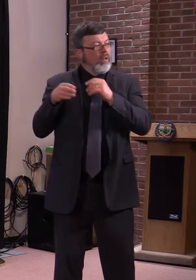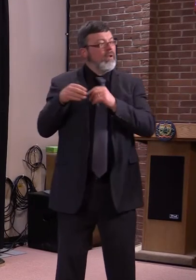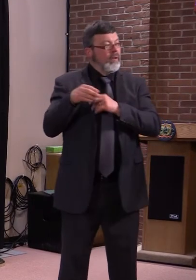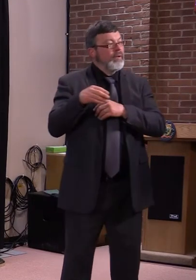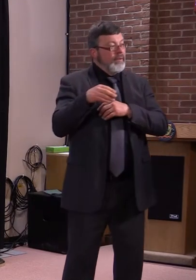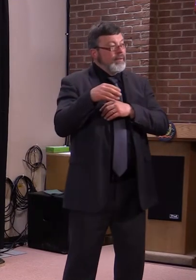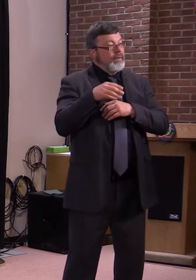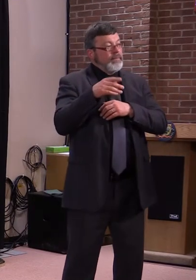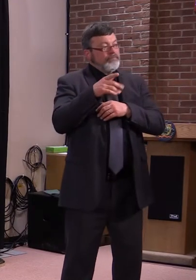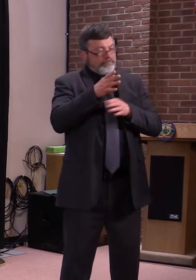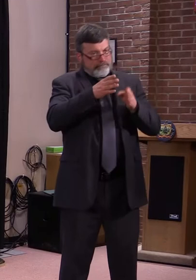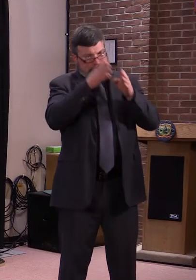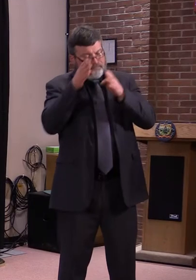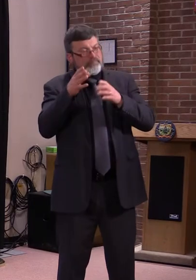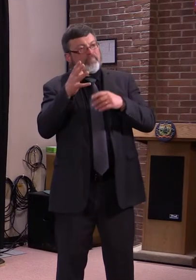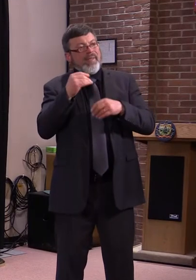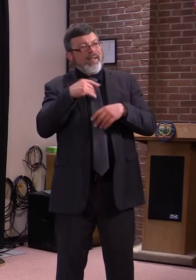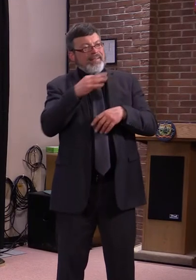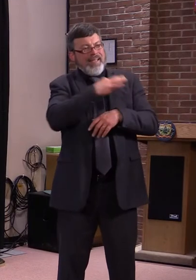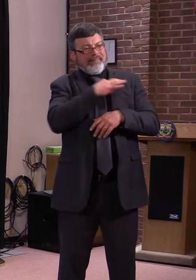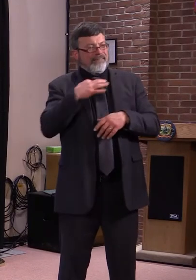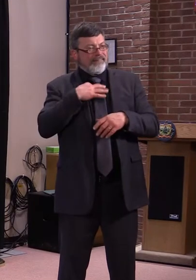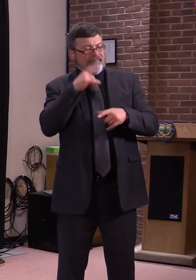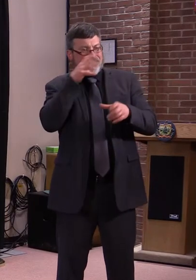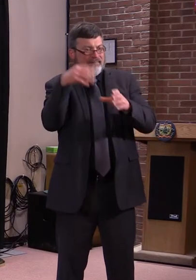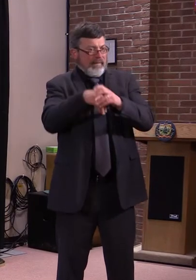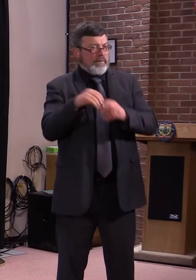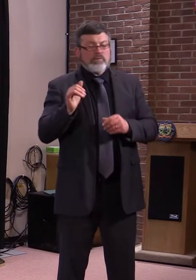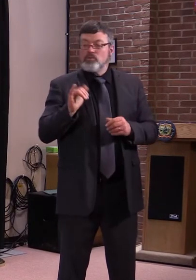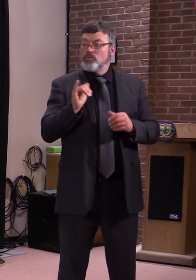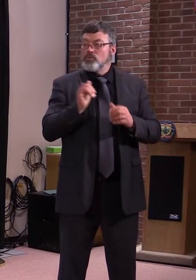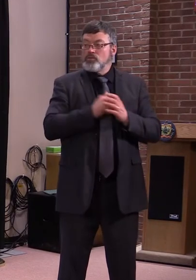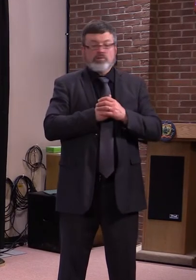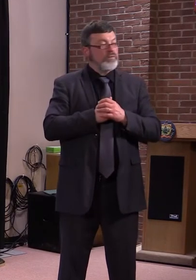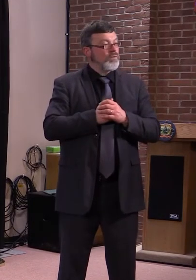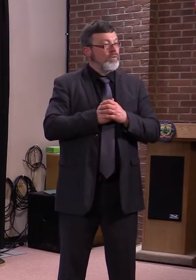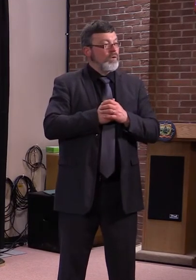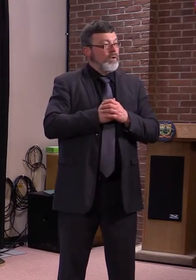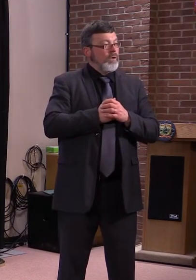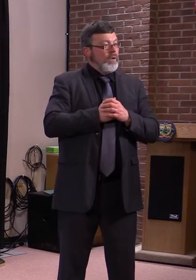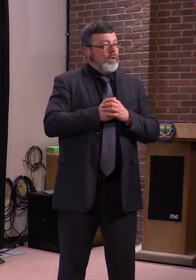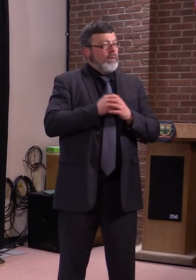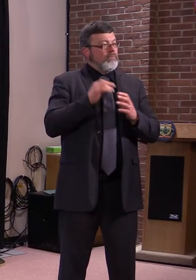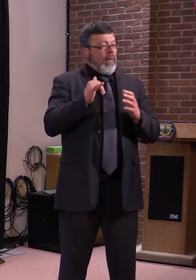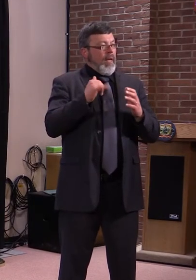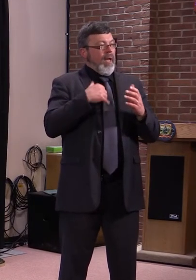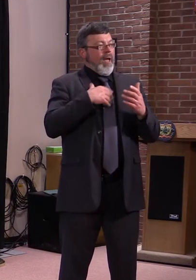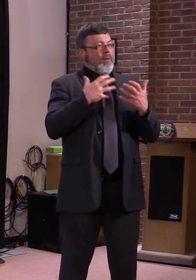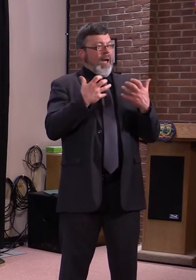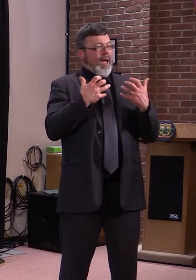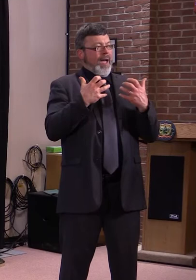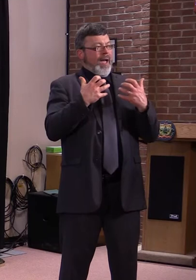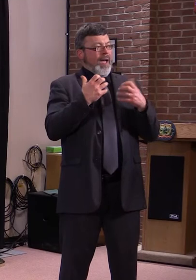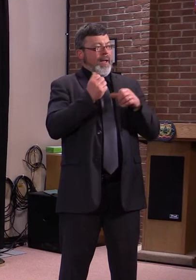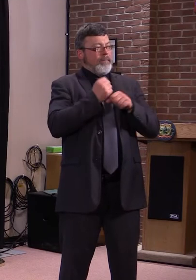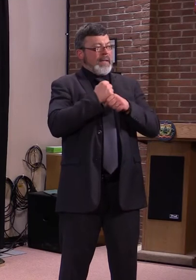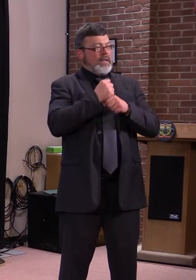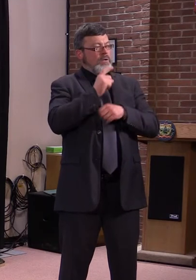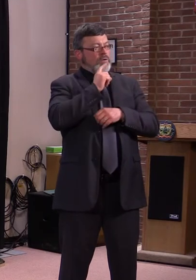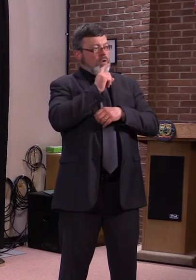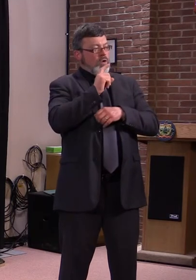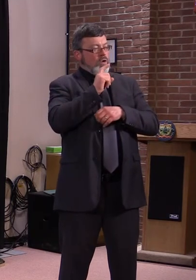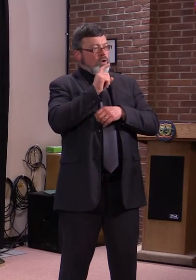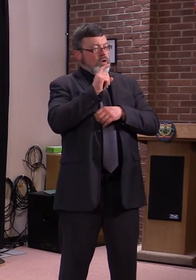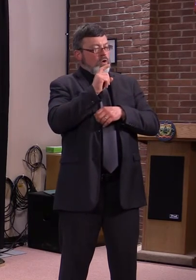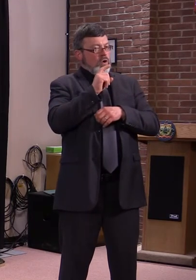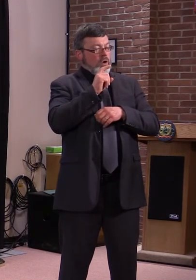intervention. But before that even went into place, we're working to strengthen both for our staff and for individuals who are incarcerated